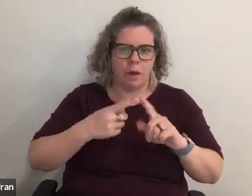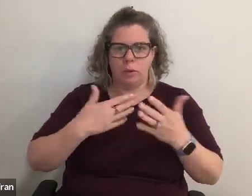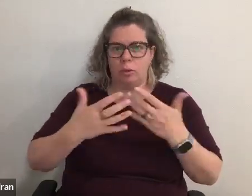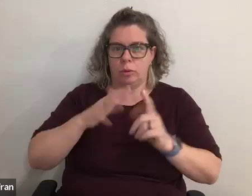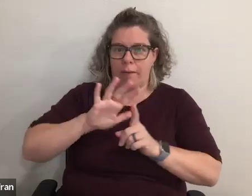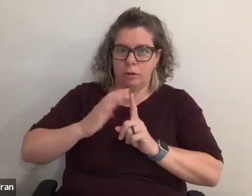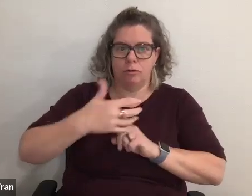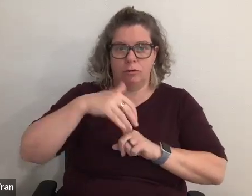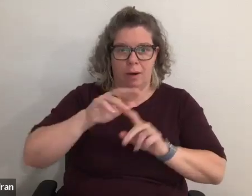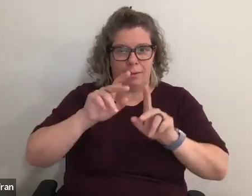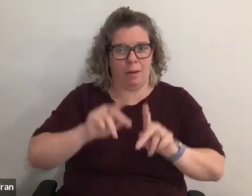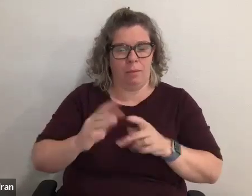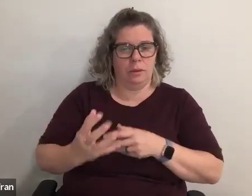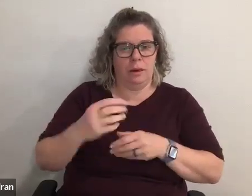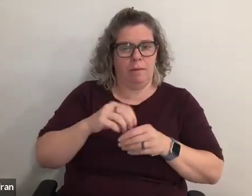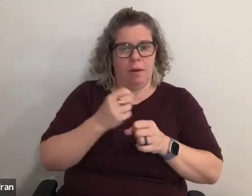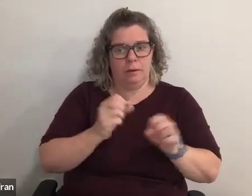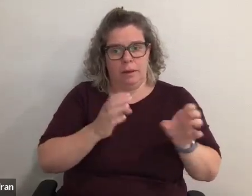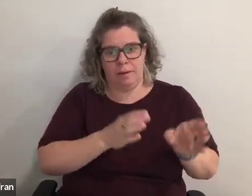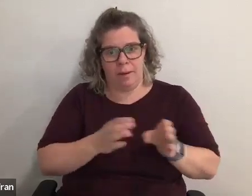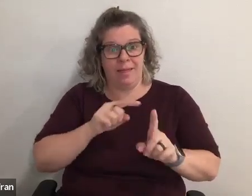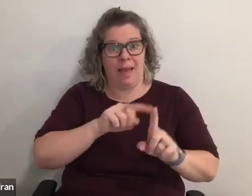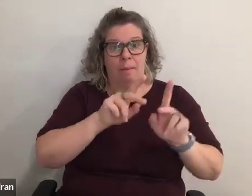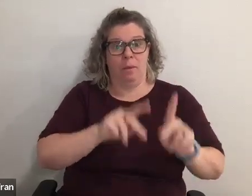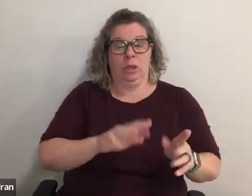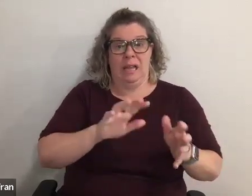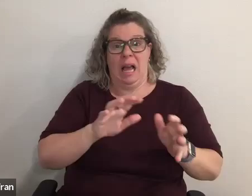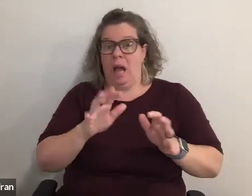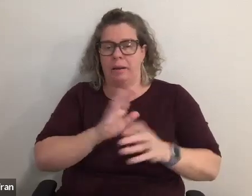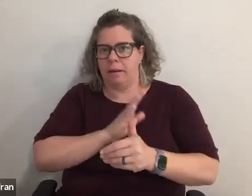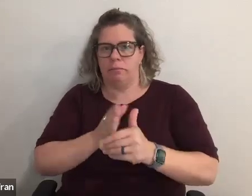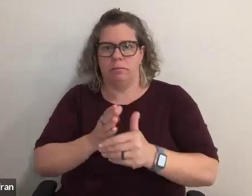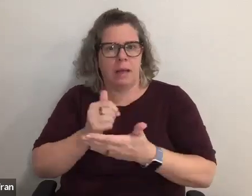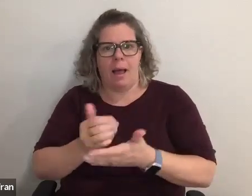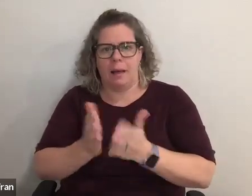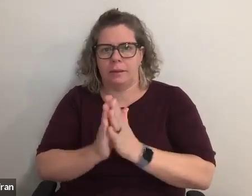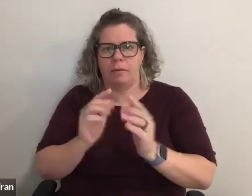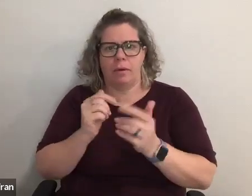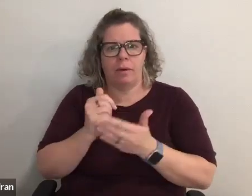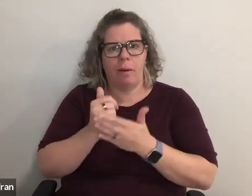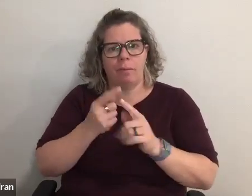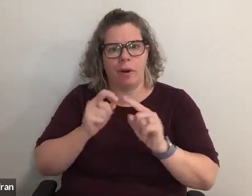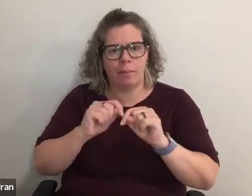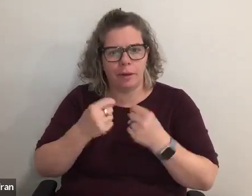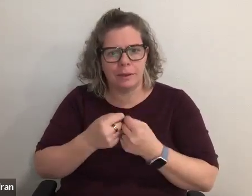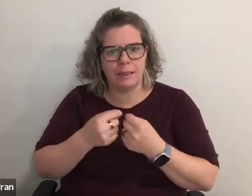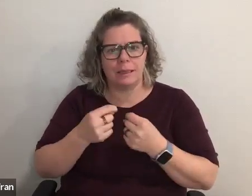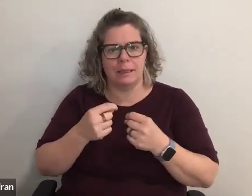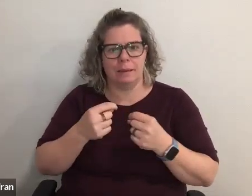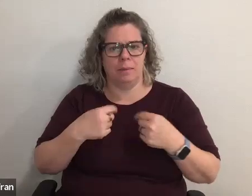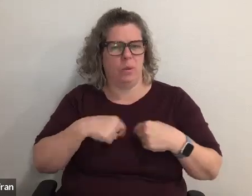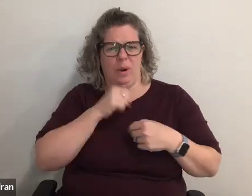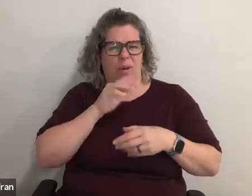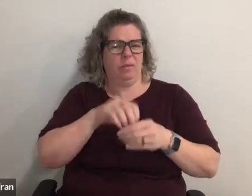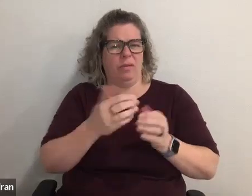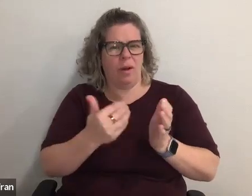doing safety planning, because that's that person's team. And I think somebody's only going to be successful with their plan as long as their